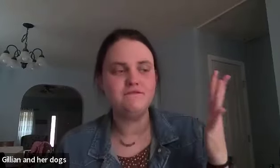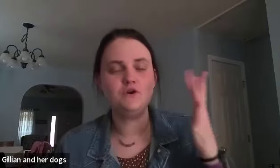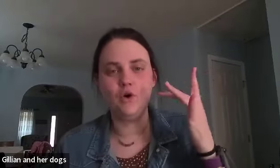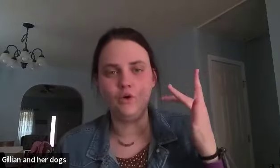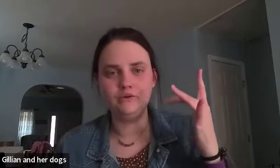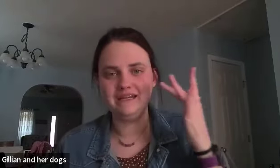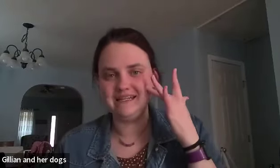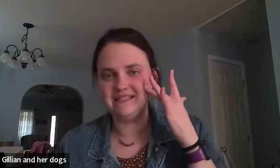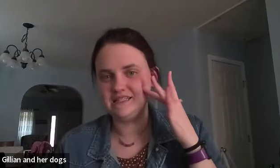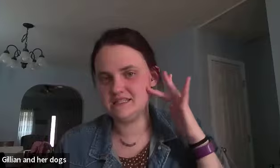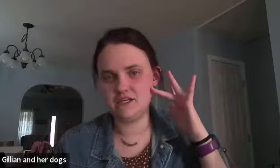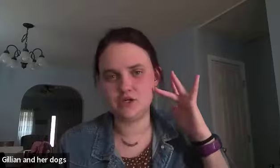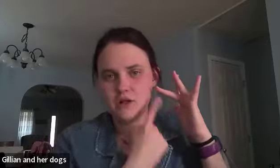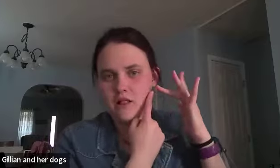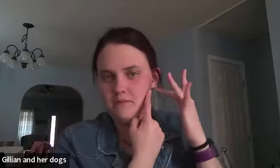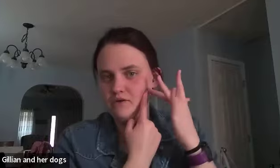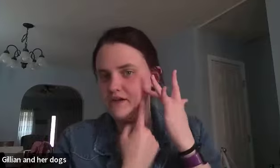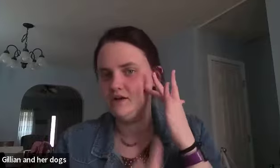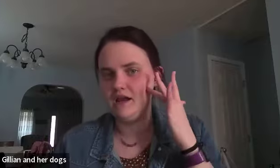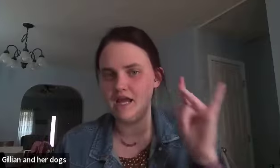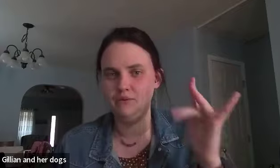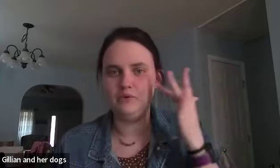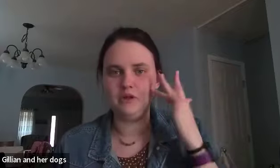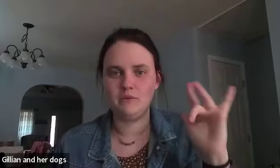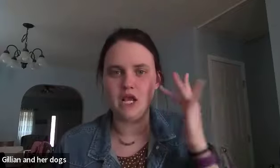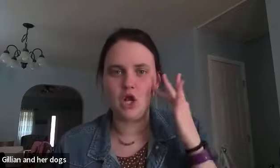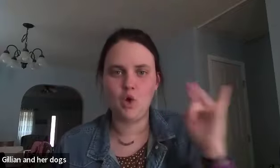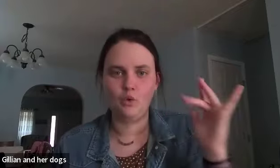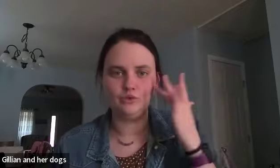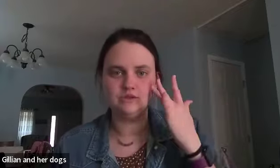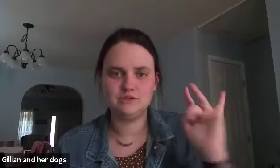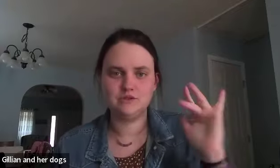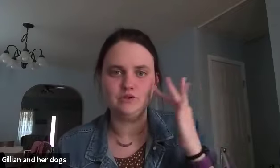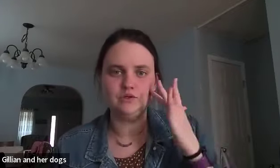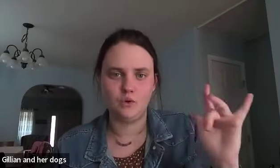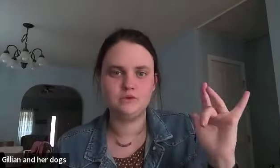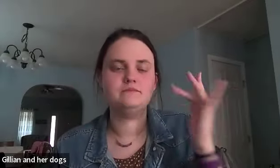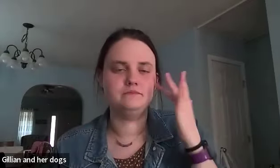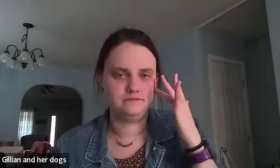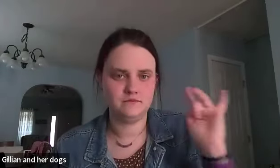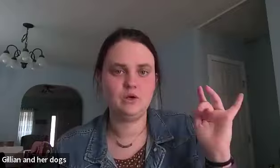for gold is it's like your middle finger and you pull it away. Gold, gold,